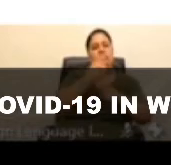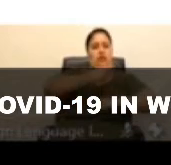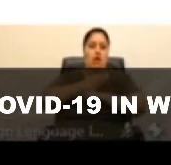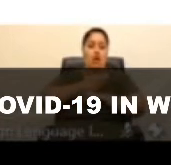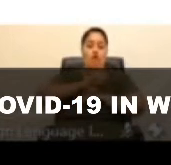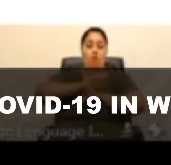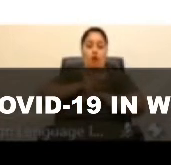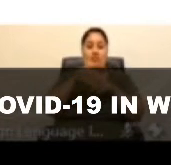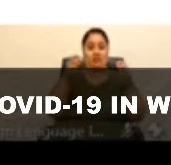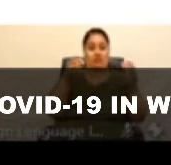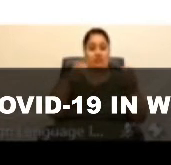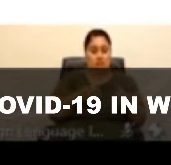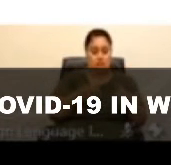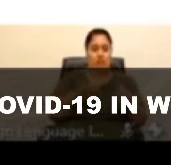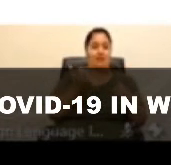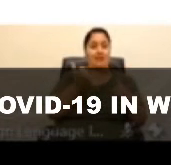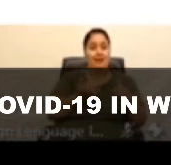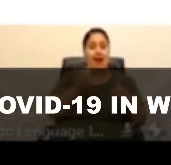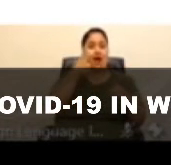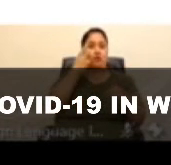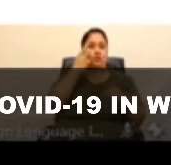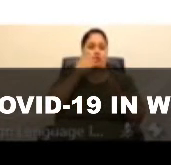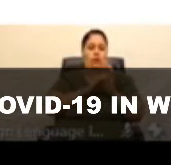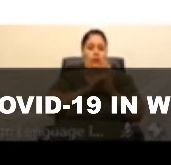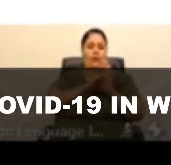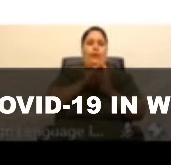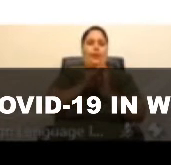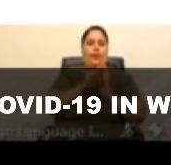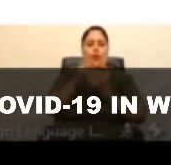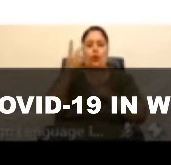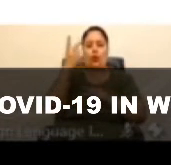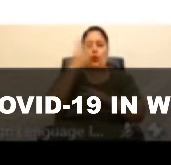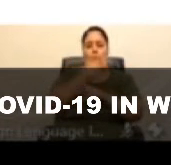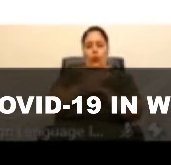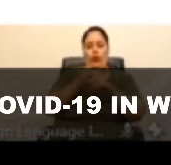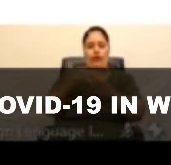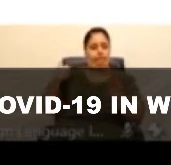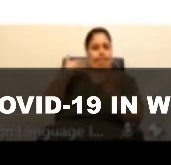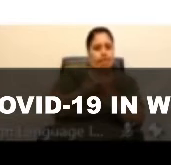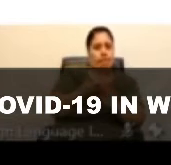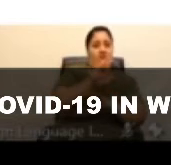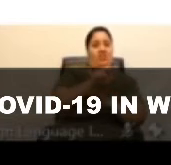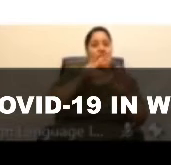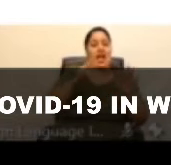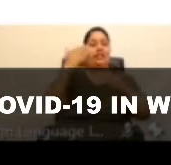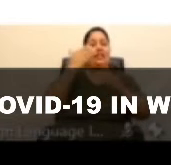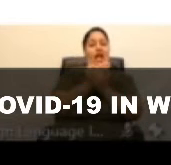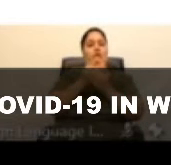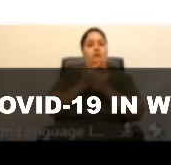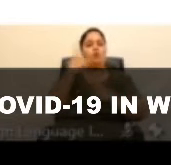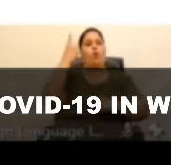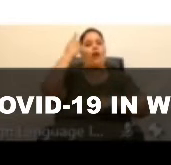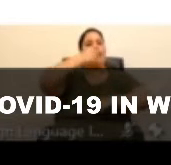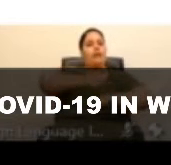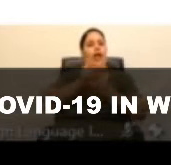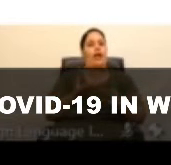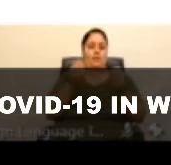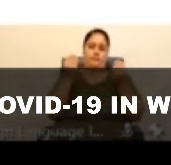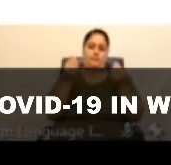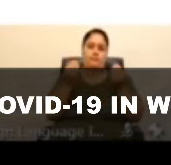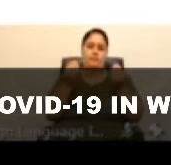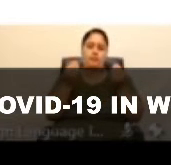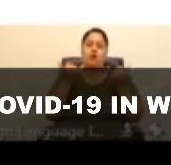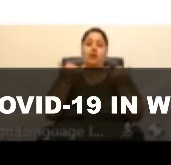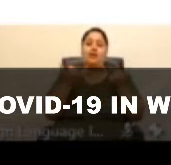province. We have seen a peak in the last 2 weeks of 38 cases in one day, but it's an increase of number of